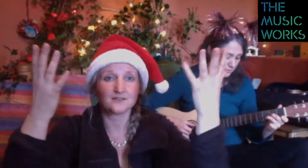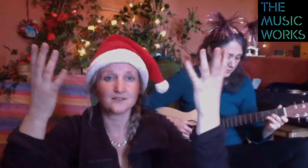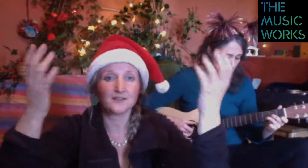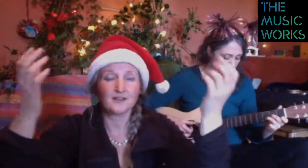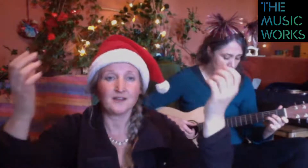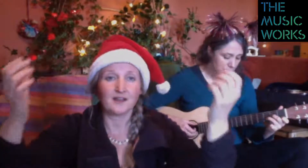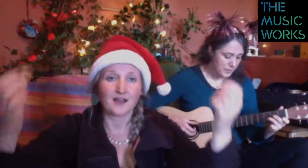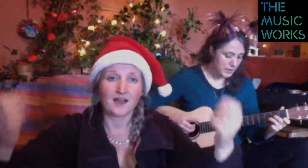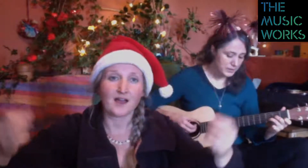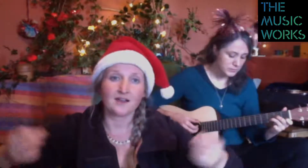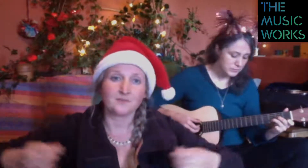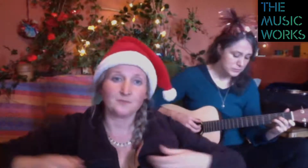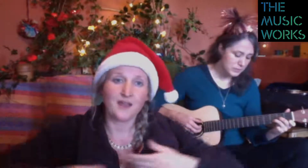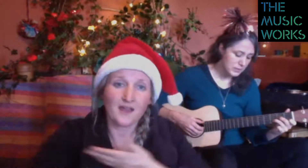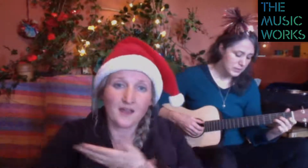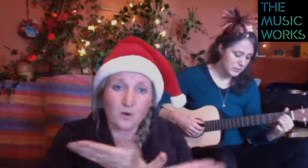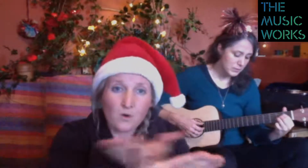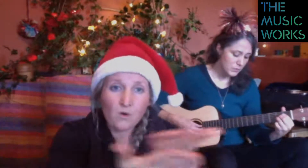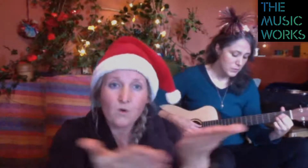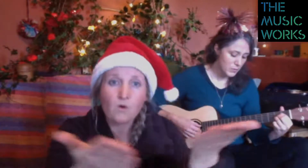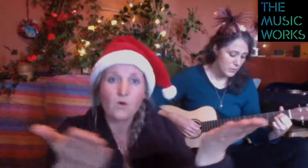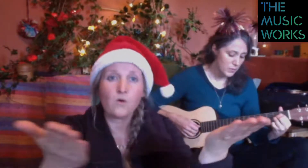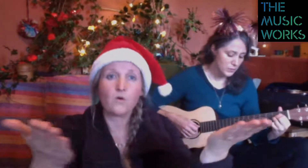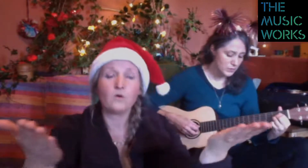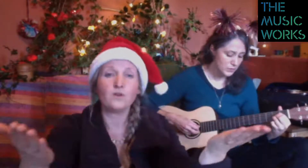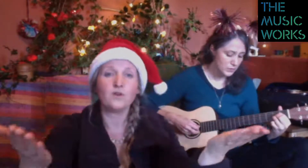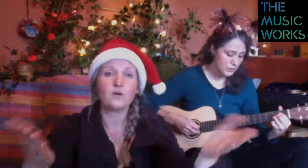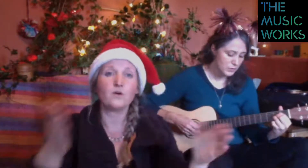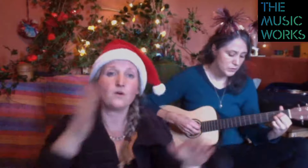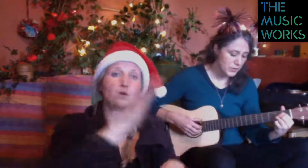bright, and may all your